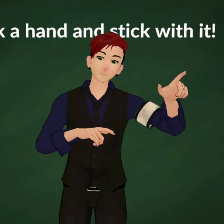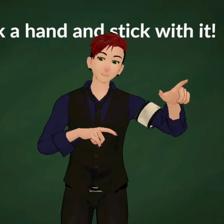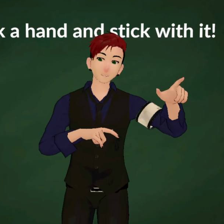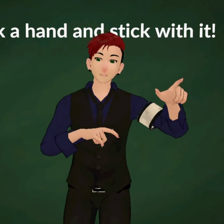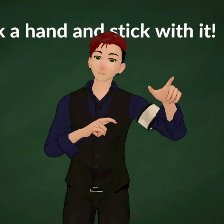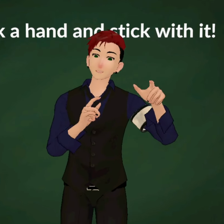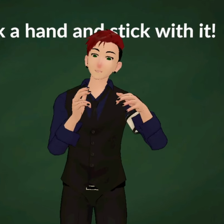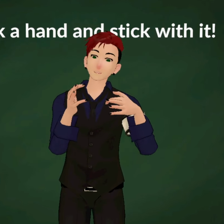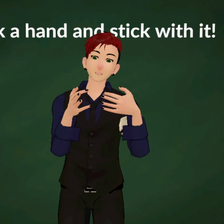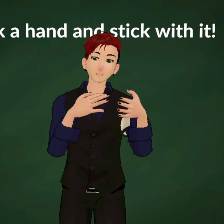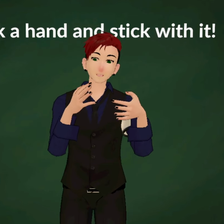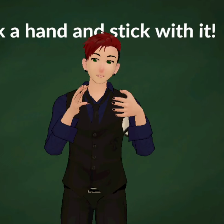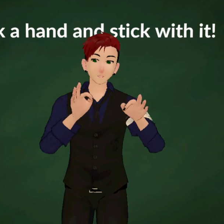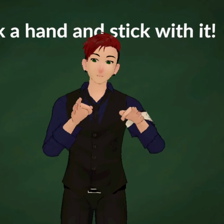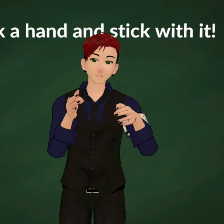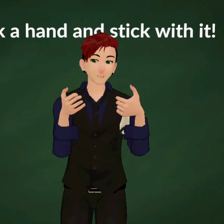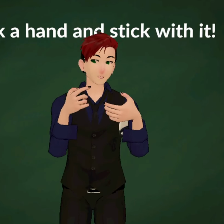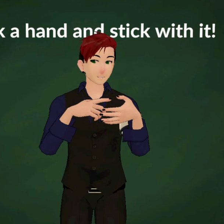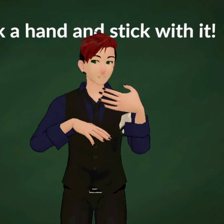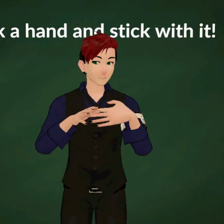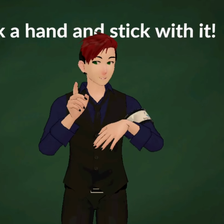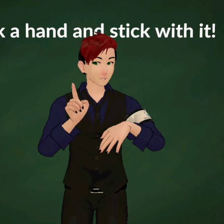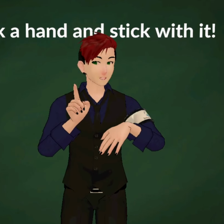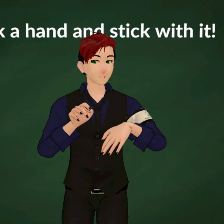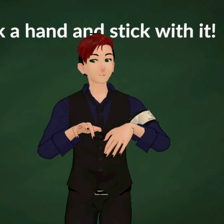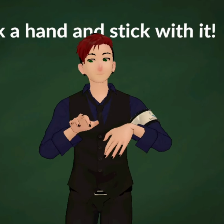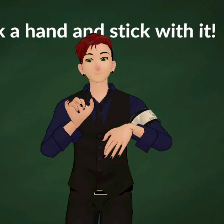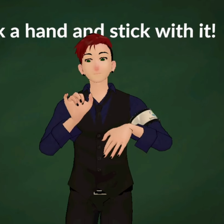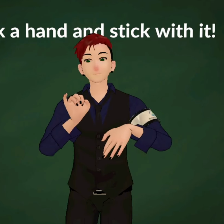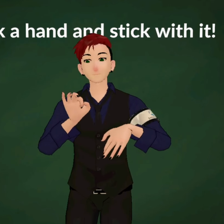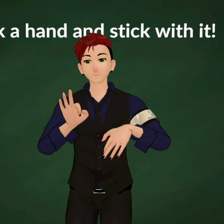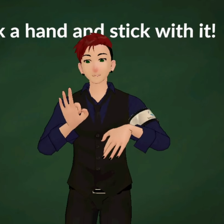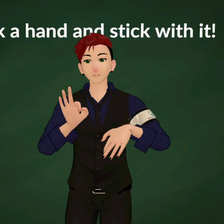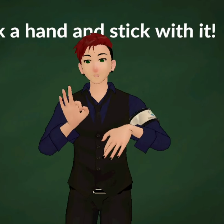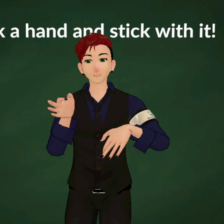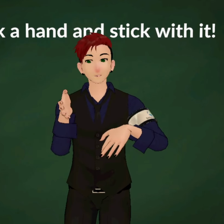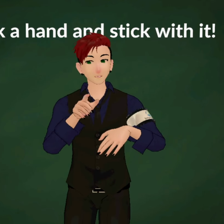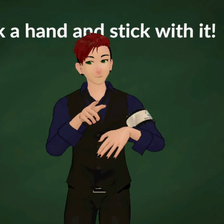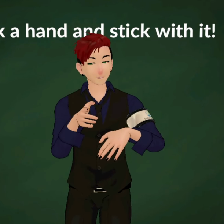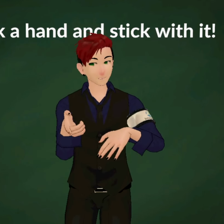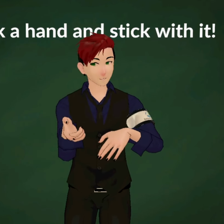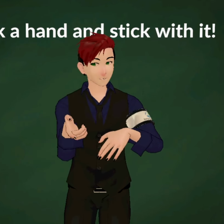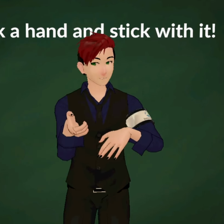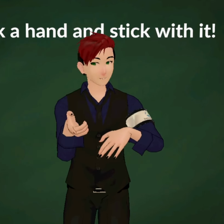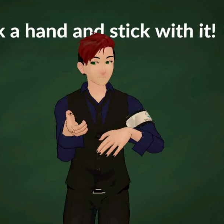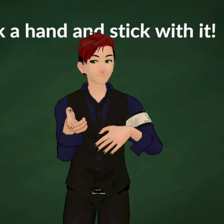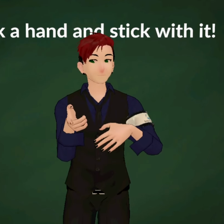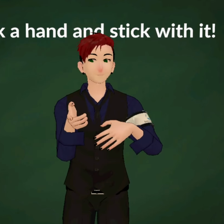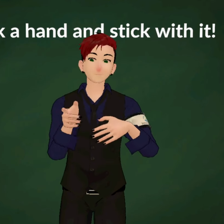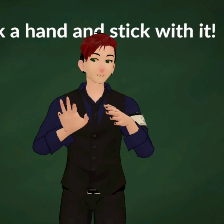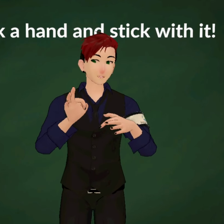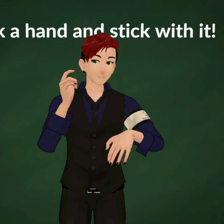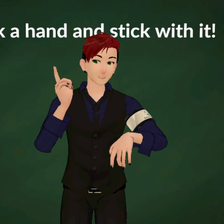who are left-handed. Those are kind of easy to pick which hand you're going to sign with. If you are ambidextrous, you got to pick